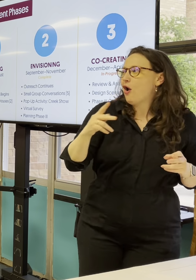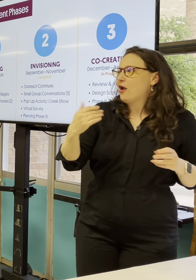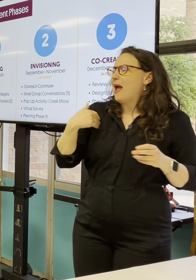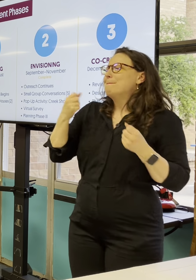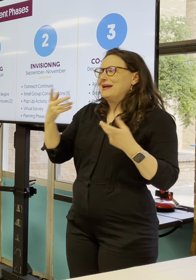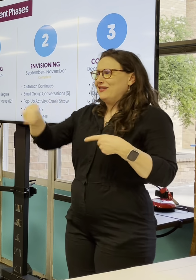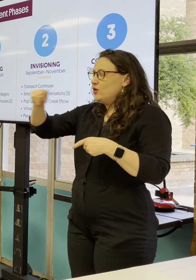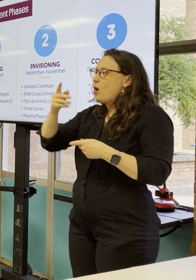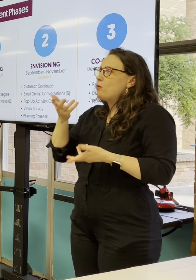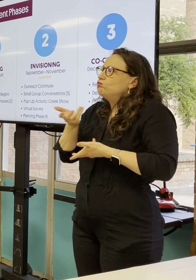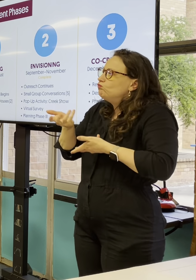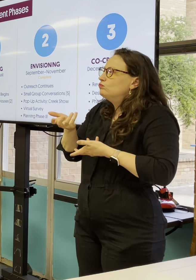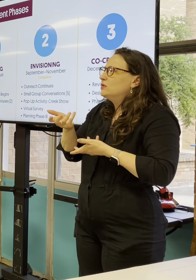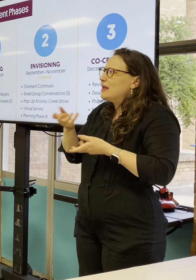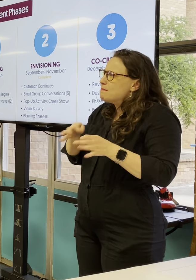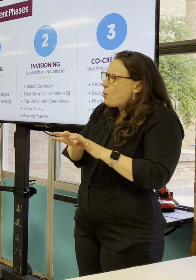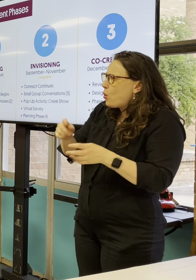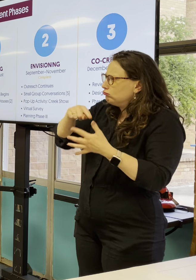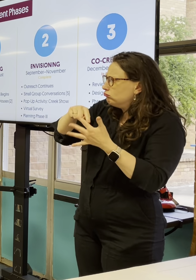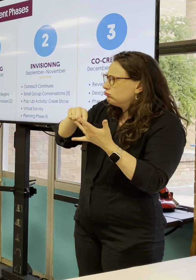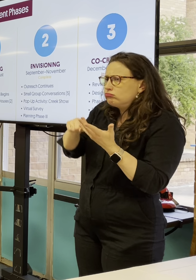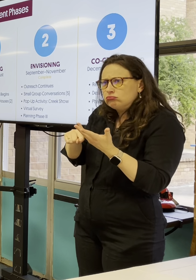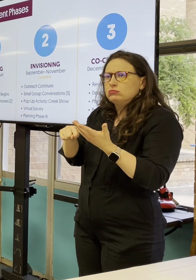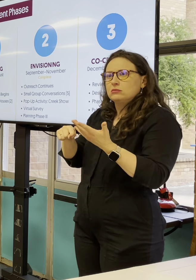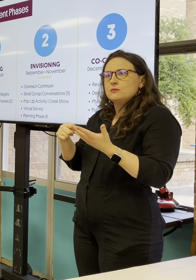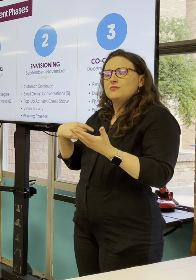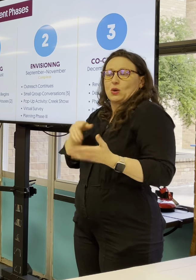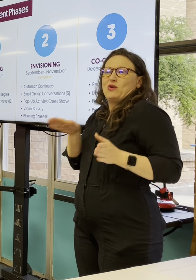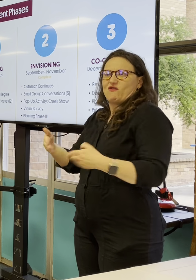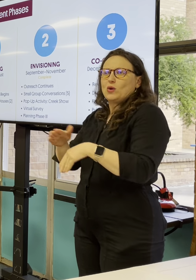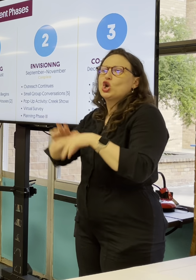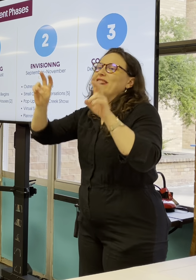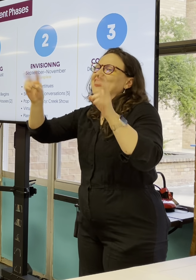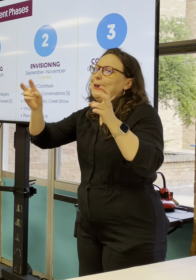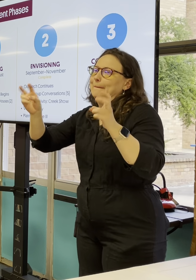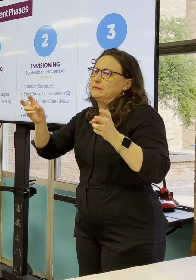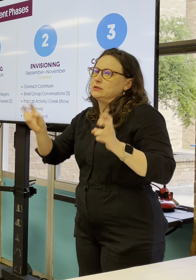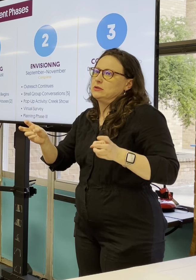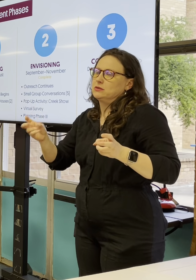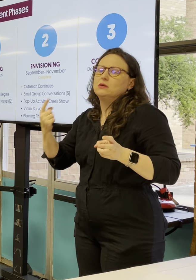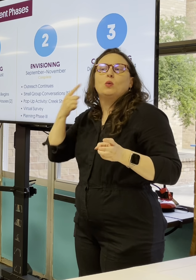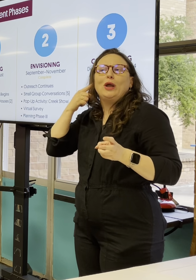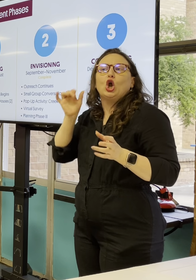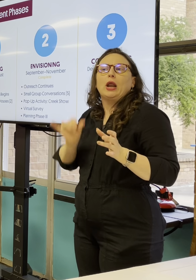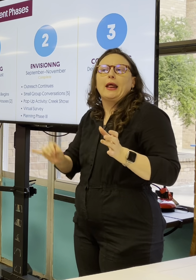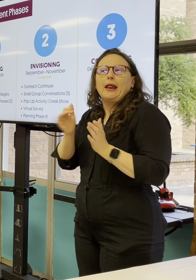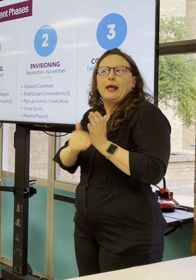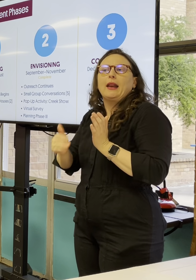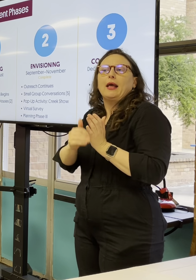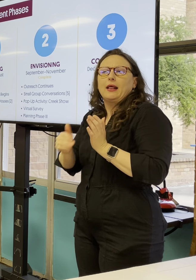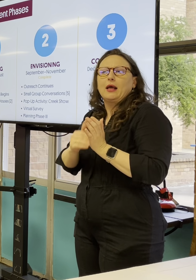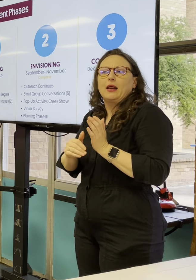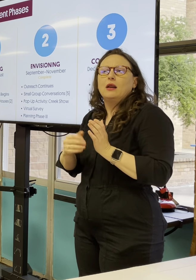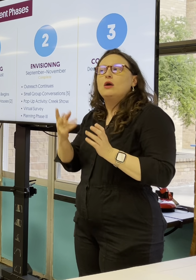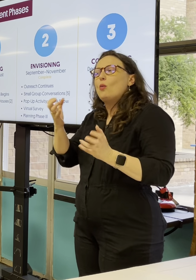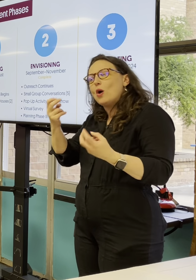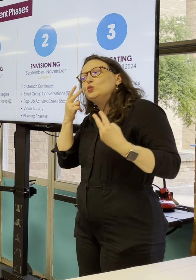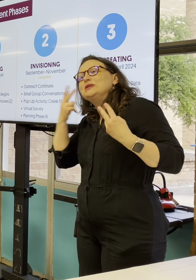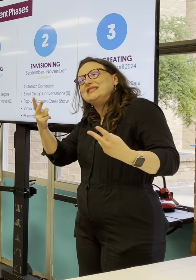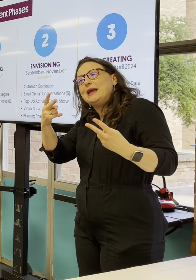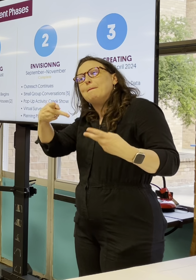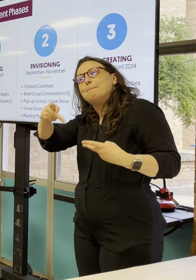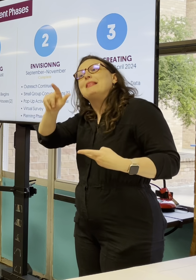many of you telling us what was important to you. And we really focused on themes that we heard, how you wanted to see play, how you wanted